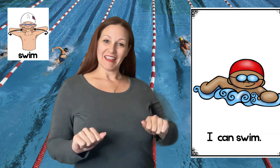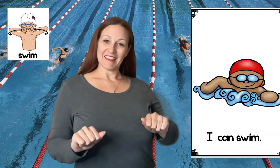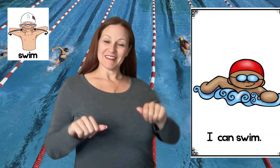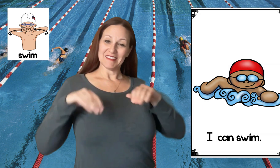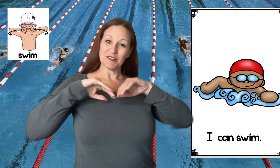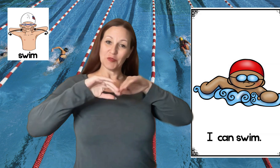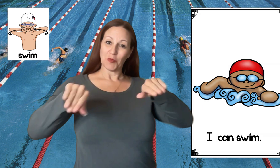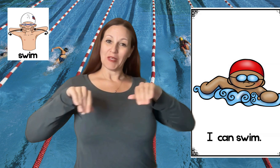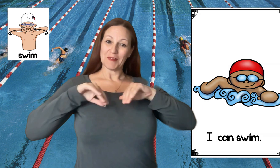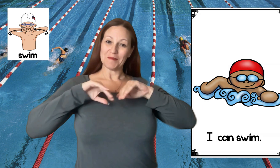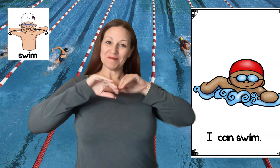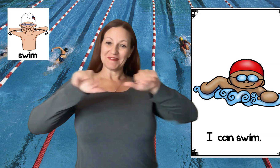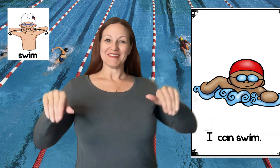I can swim.